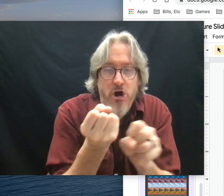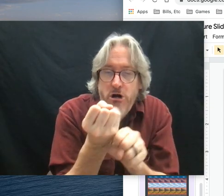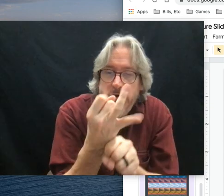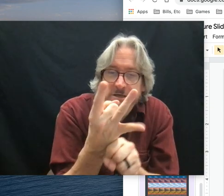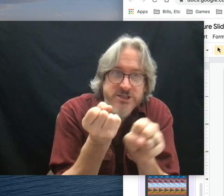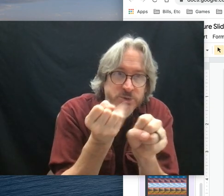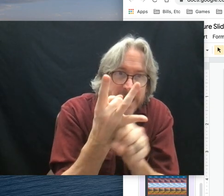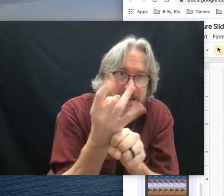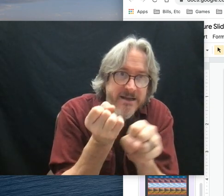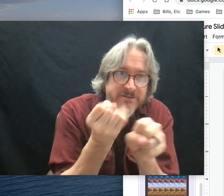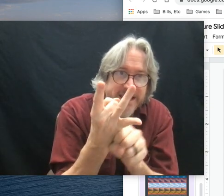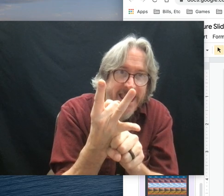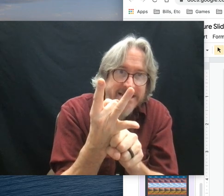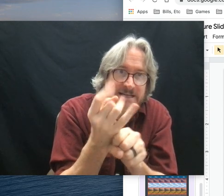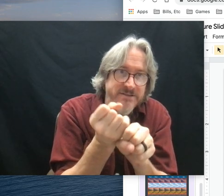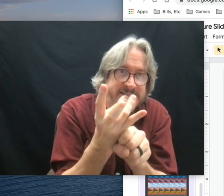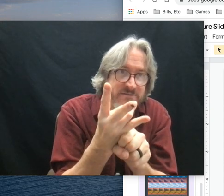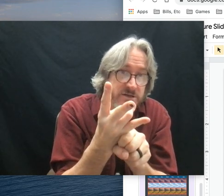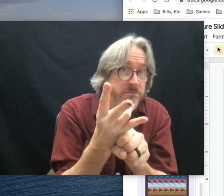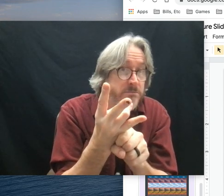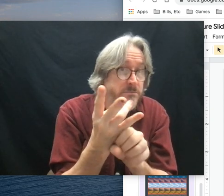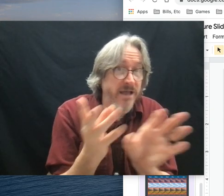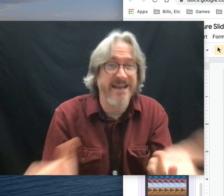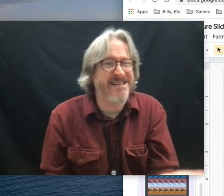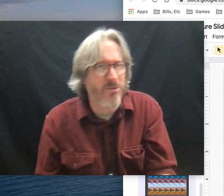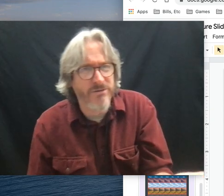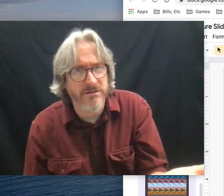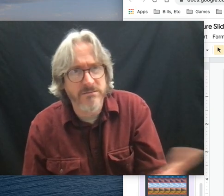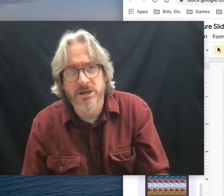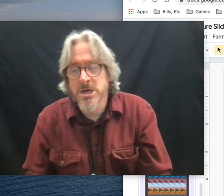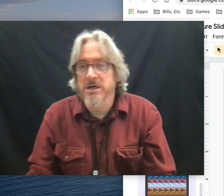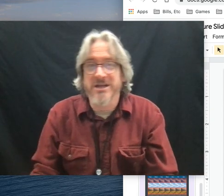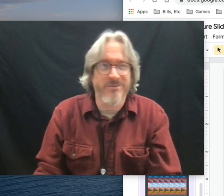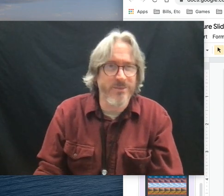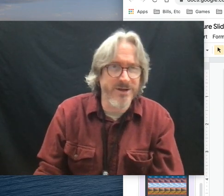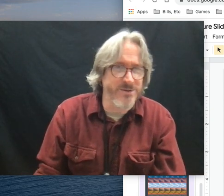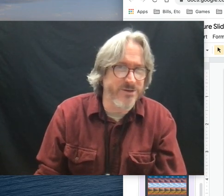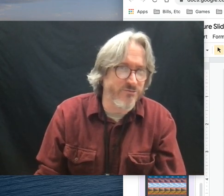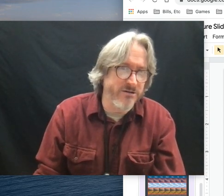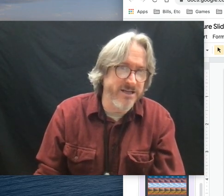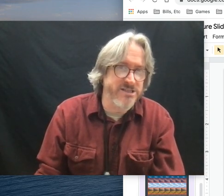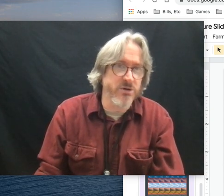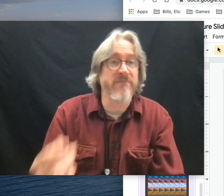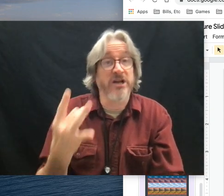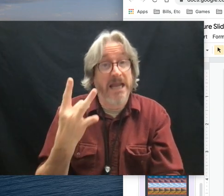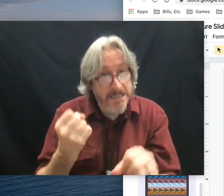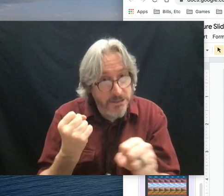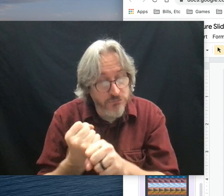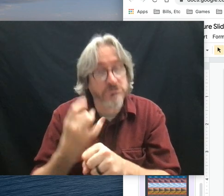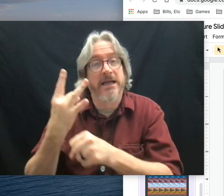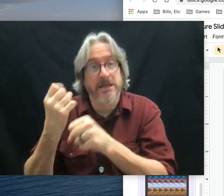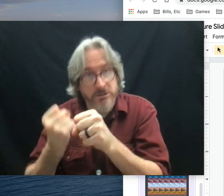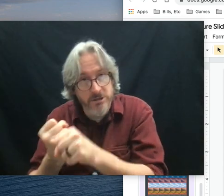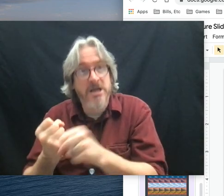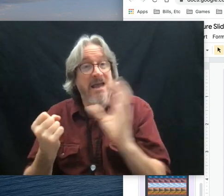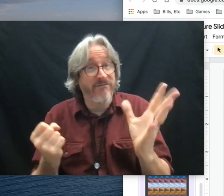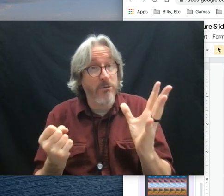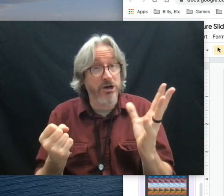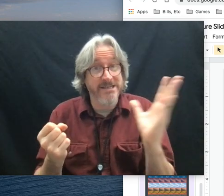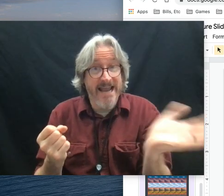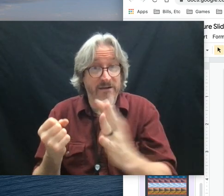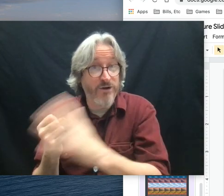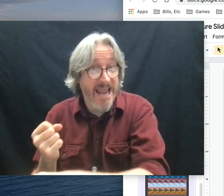it's hard to get the eight and the seven, and it's not worth it. We use it rarely. So